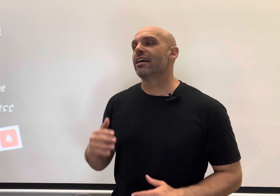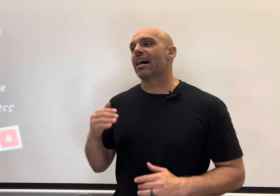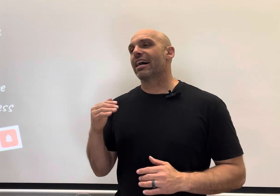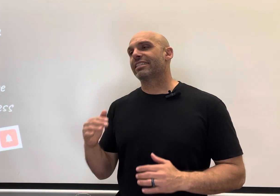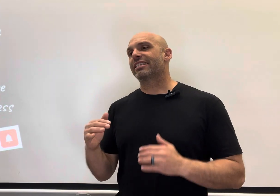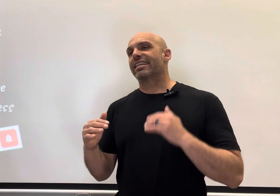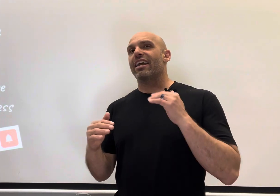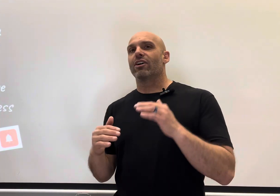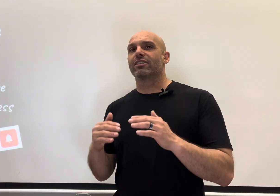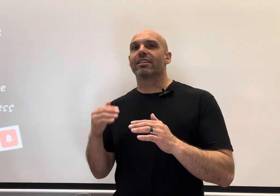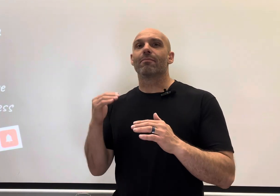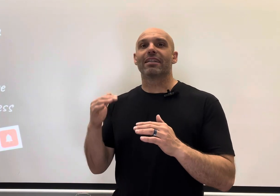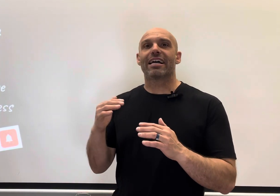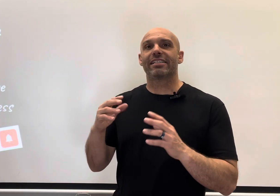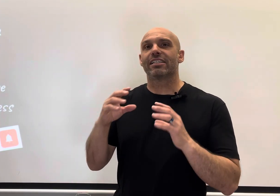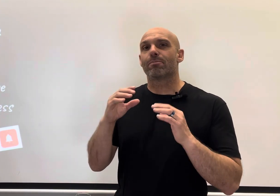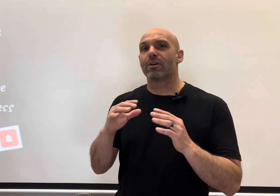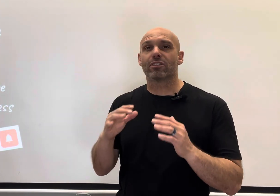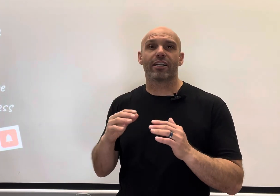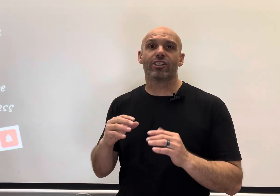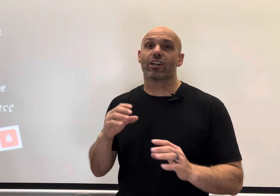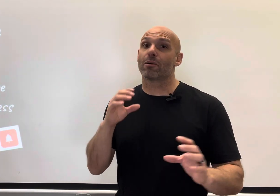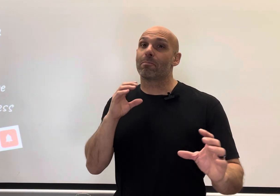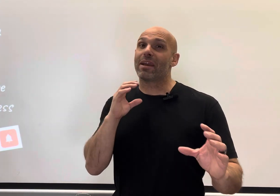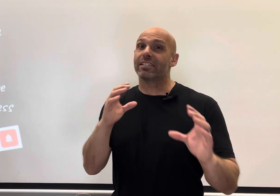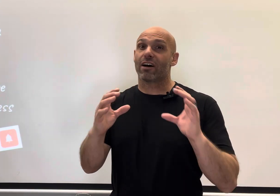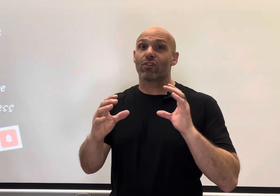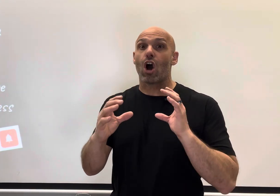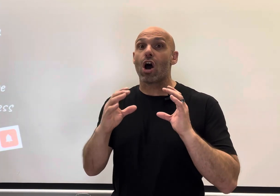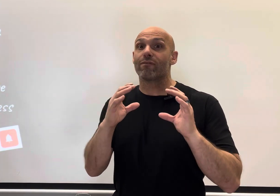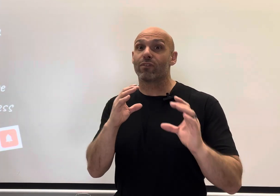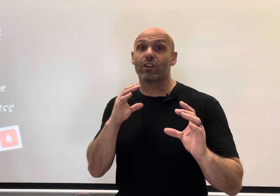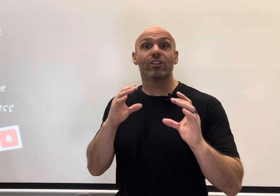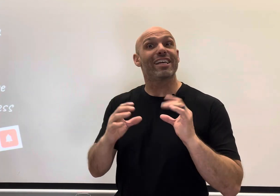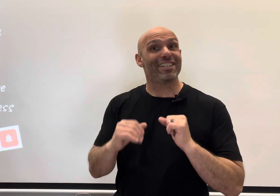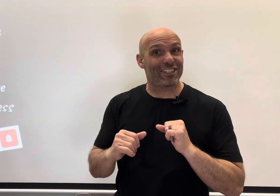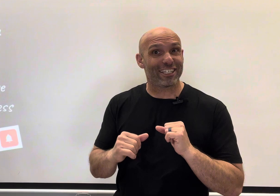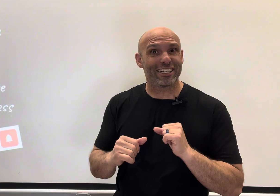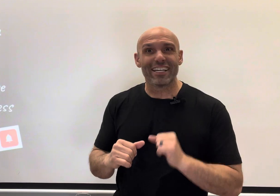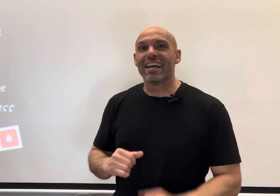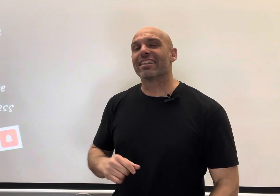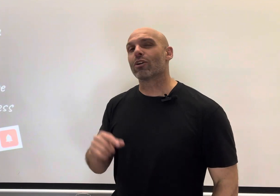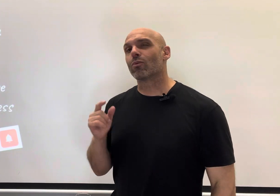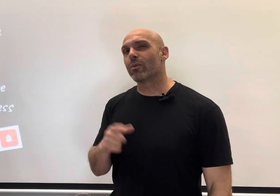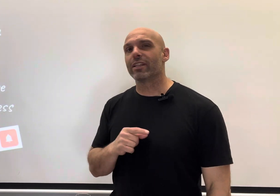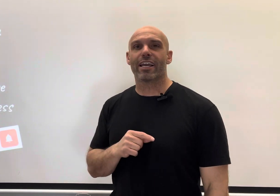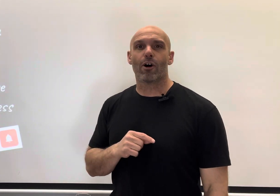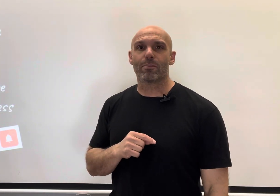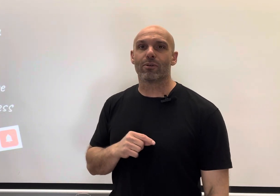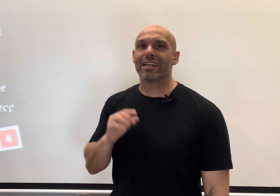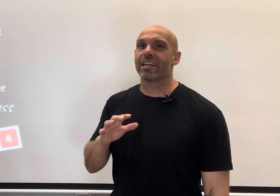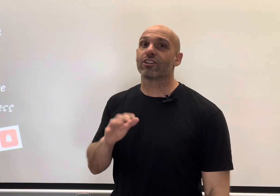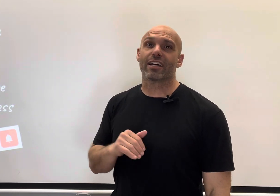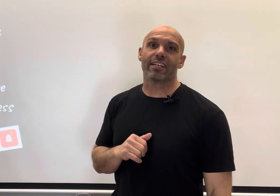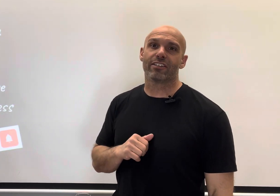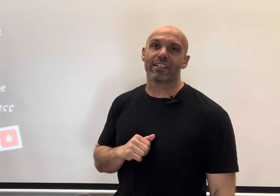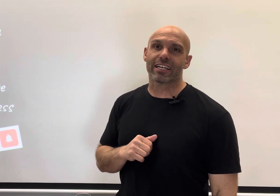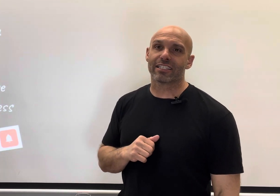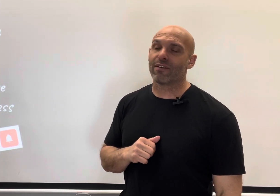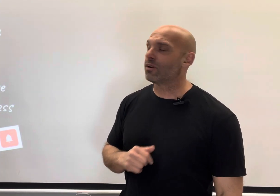I scaled some lessons built on each other based off conversation that'll really help you and take your signing to the next level.